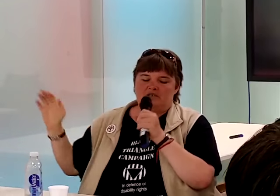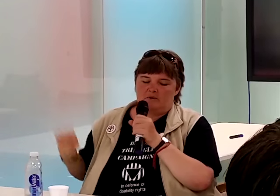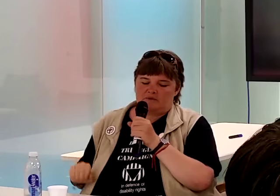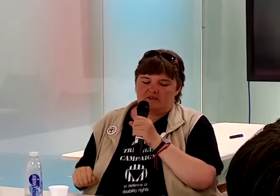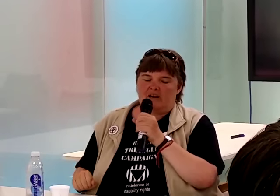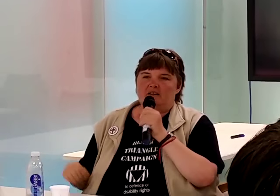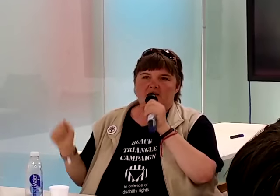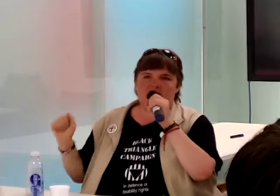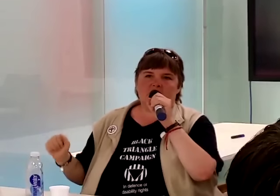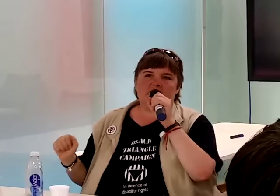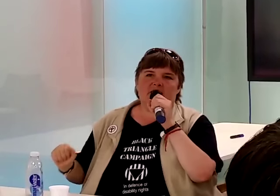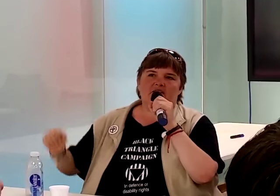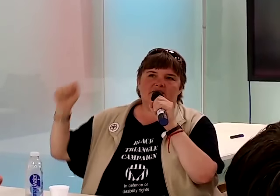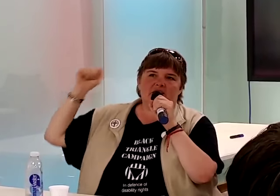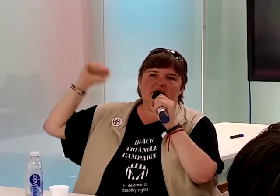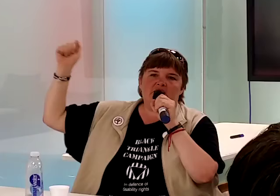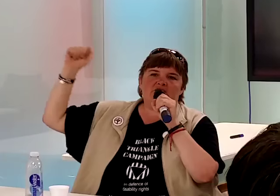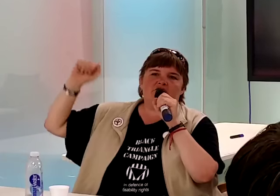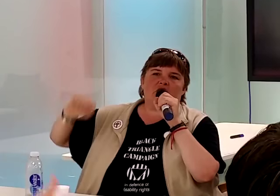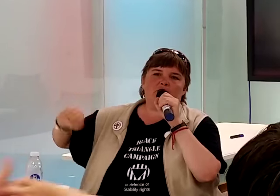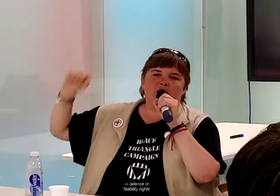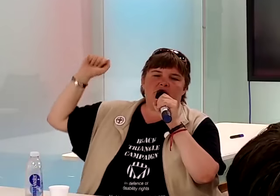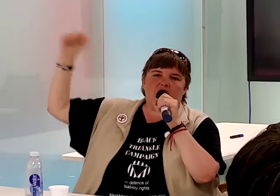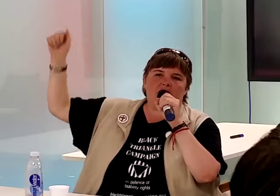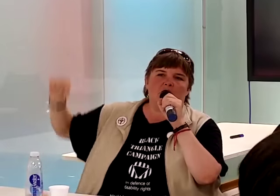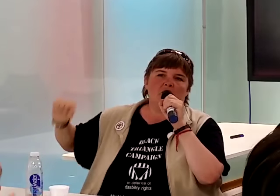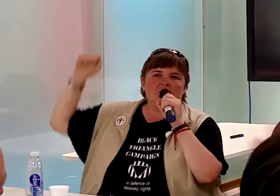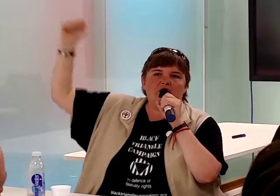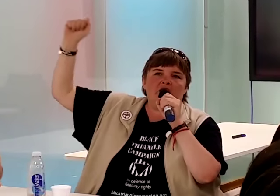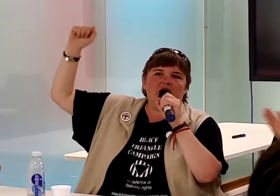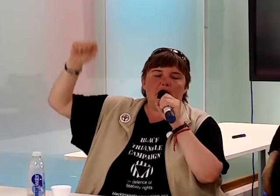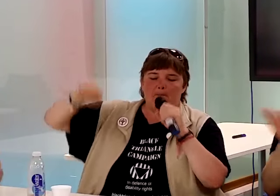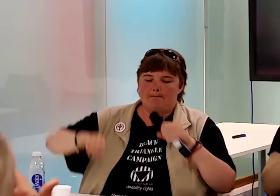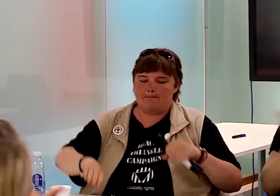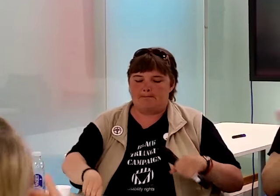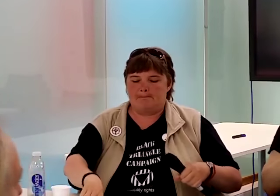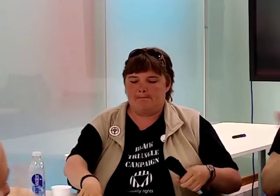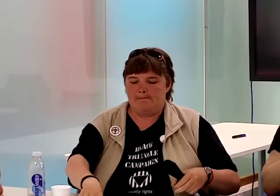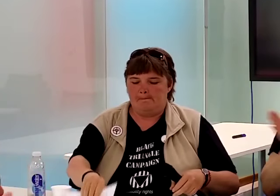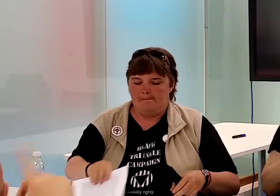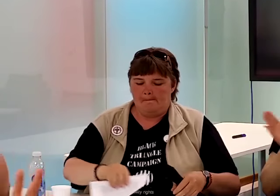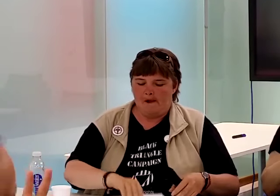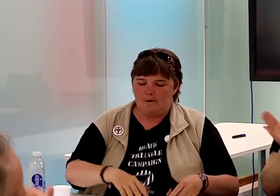all to speak to you all tonight. Solidarity, and here's to Jeremy and John. Good luck.